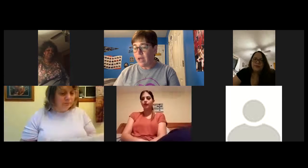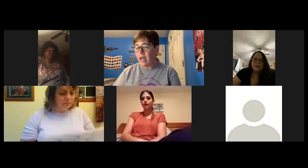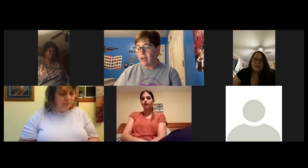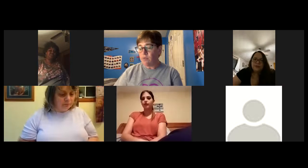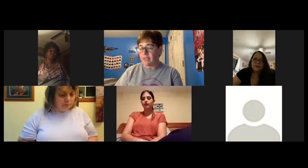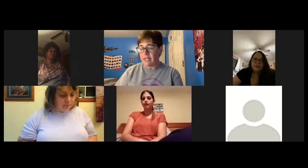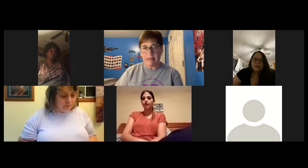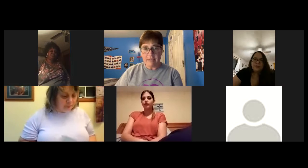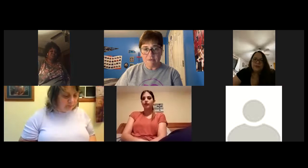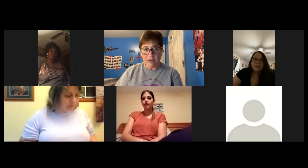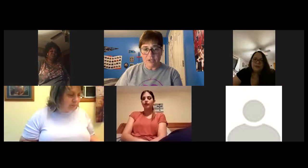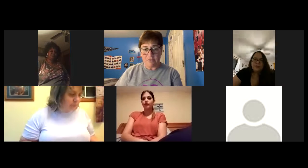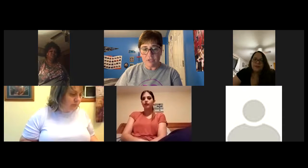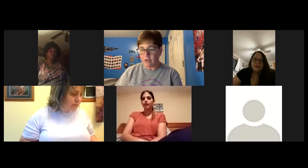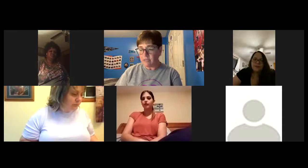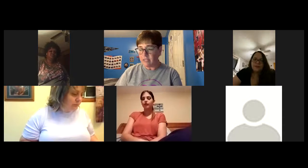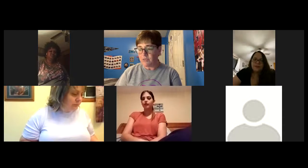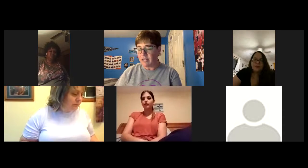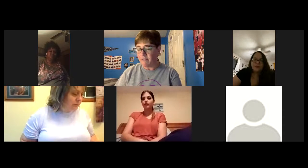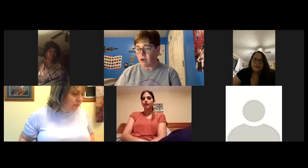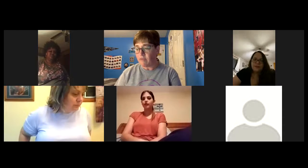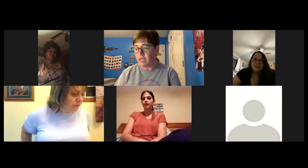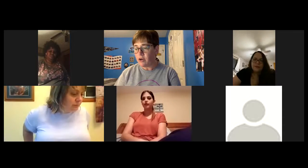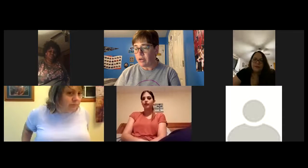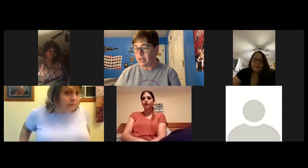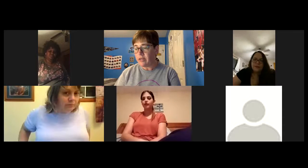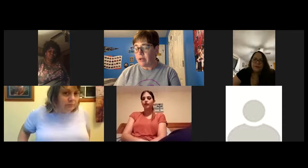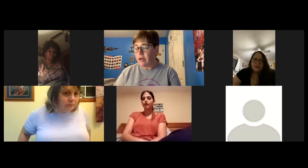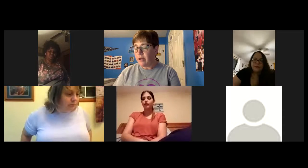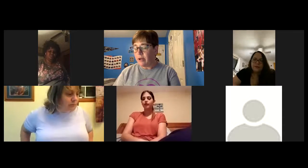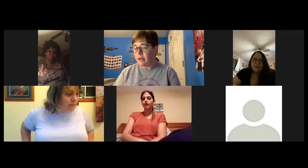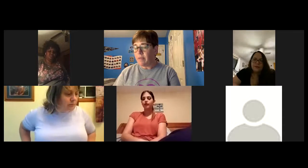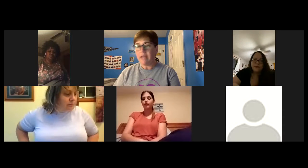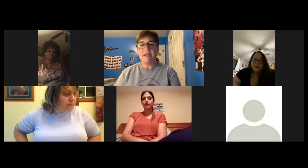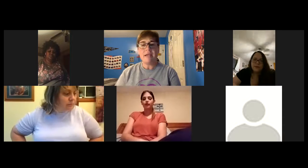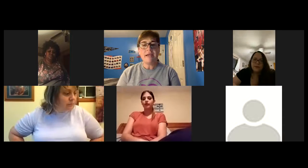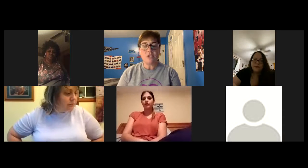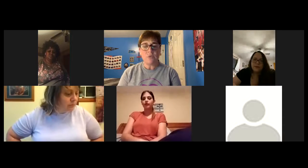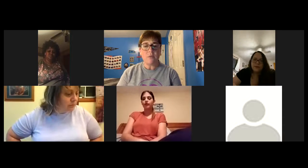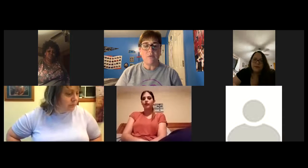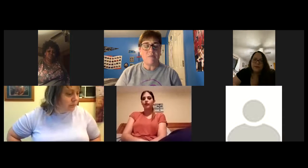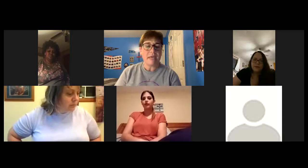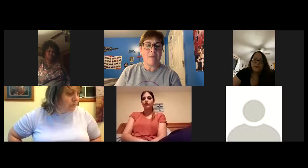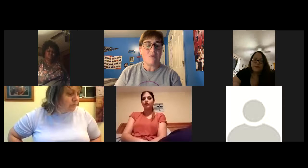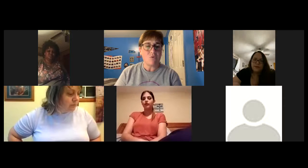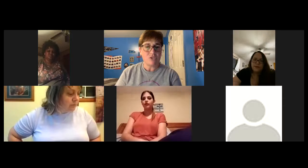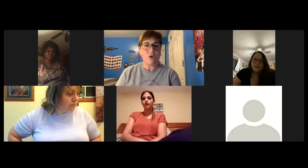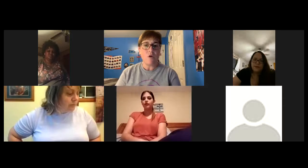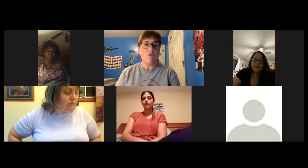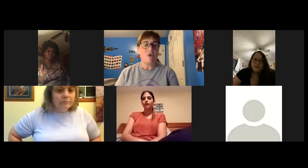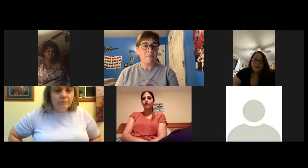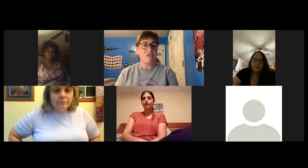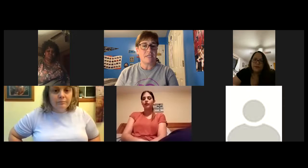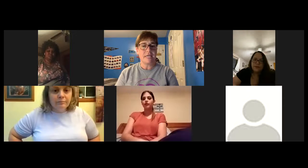through, and I will send out the information for the services for the deaf and hard of hearing. And then next week when we meet, how about we'll just